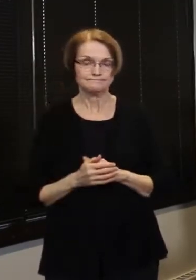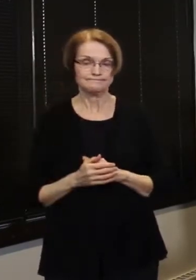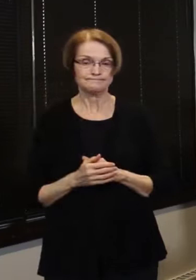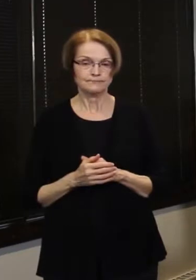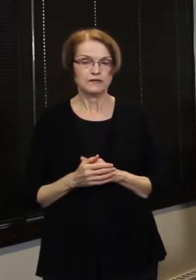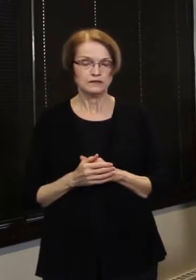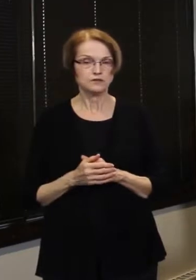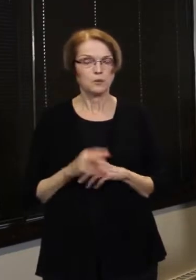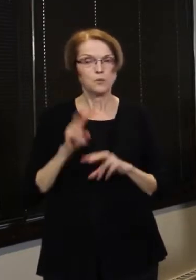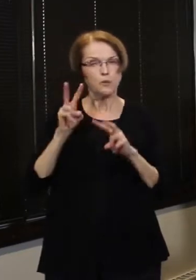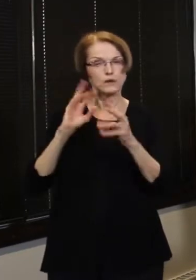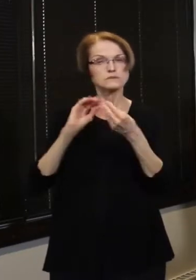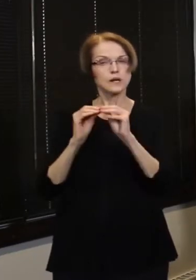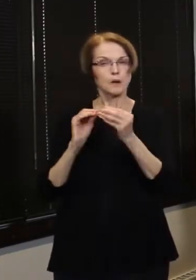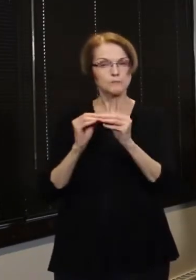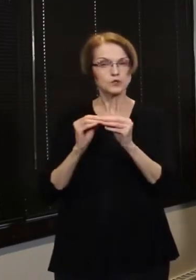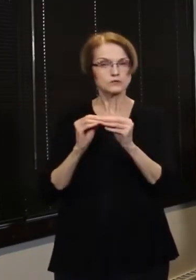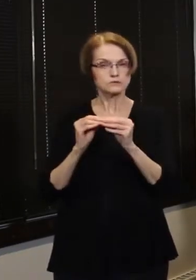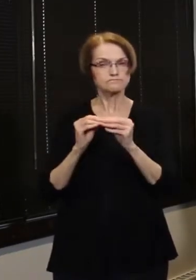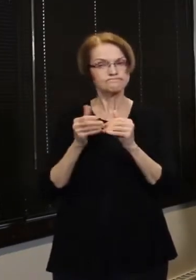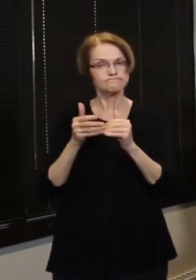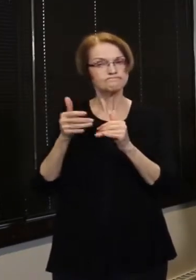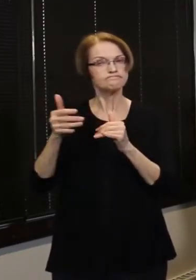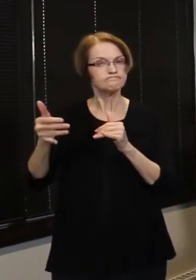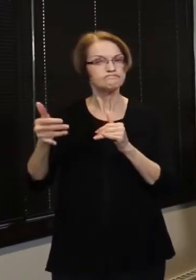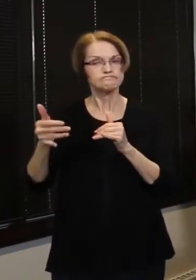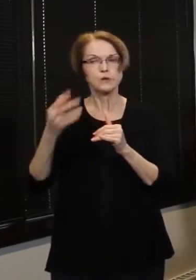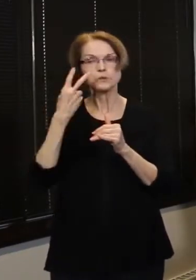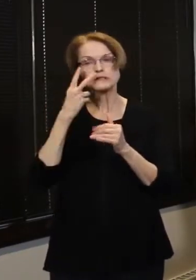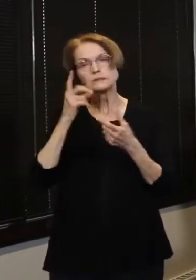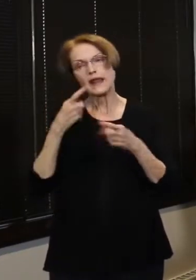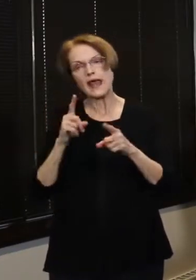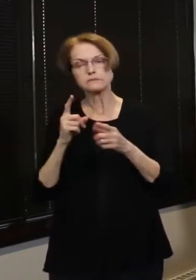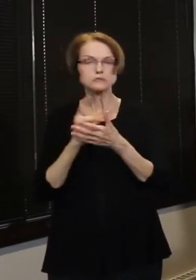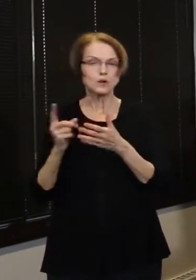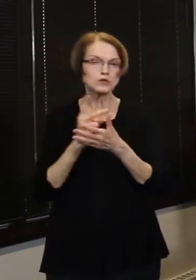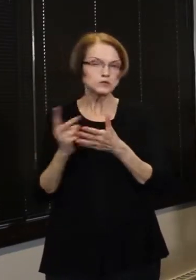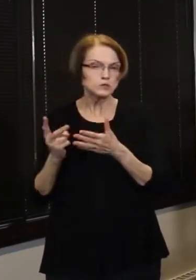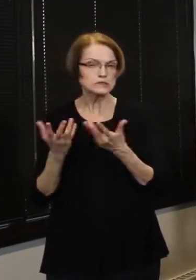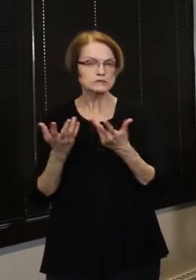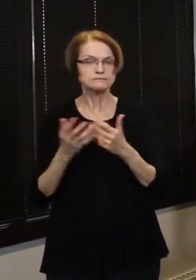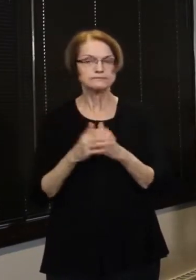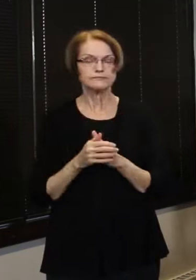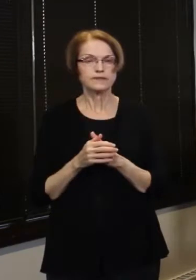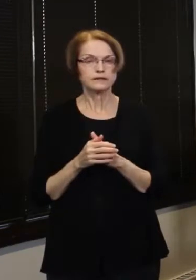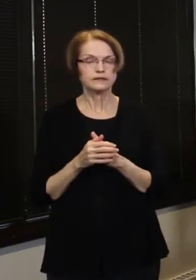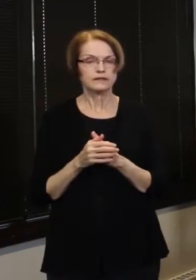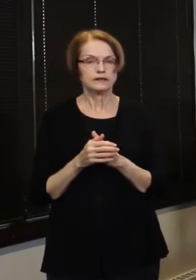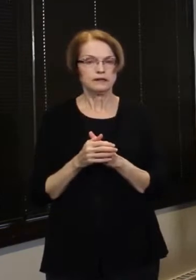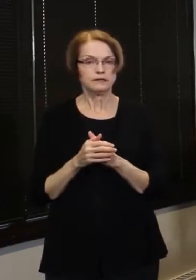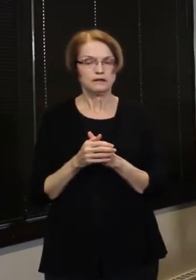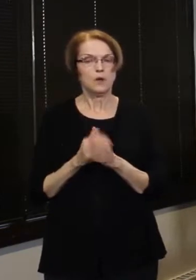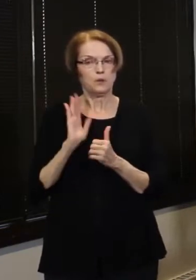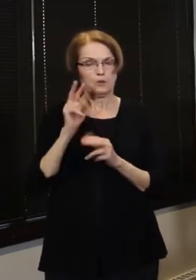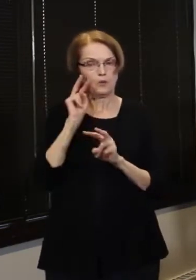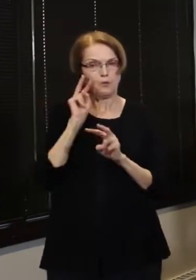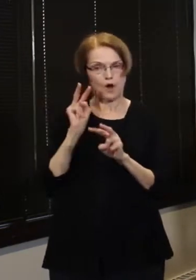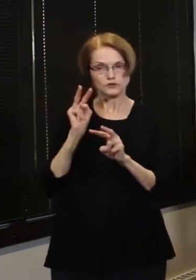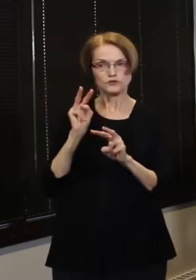we'll keep an eye on the numbers, see what happens over the next couple of weeks. We are keeping our eye